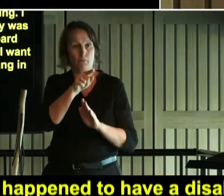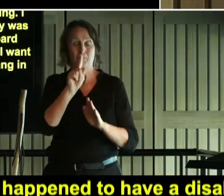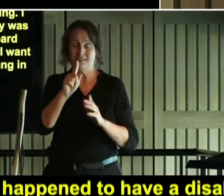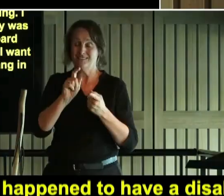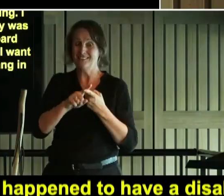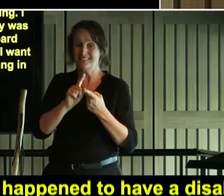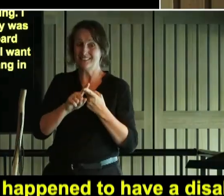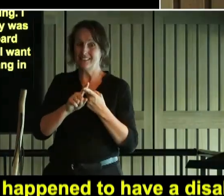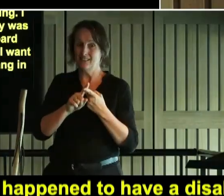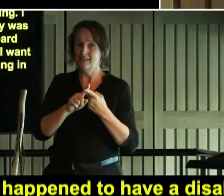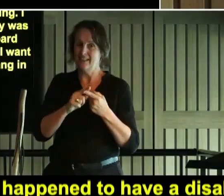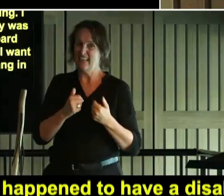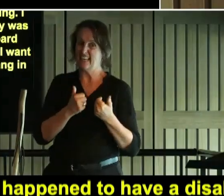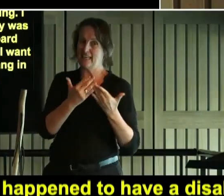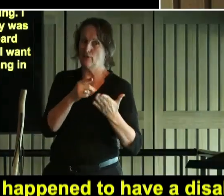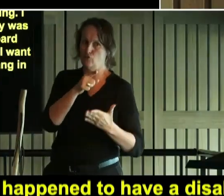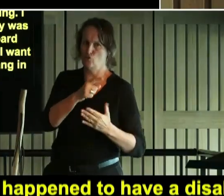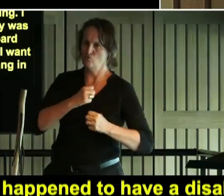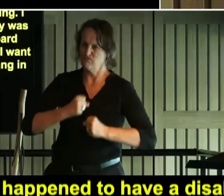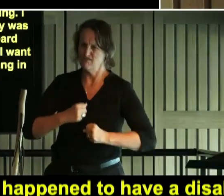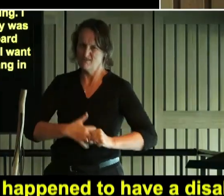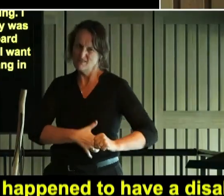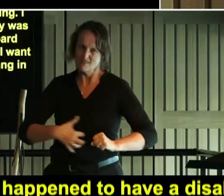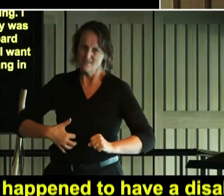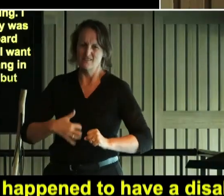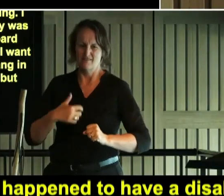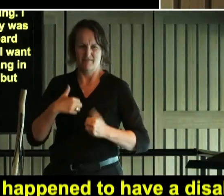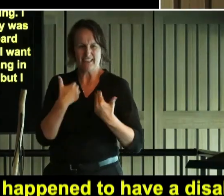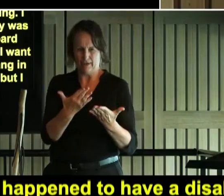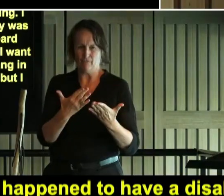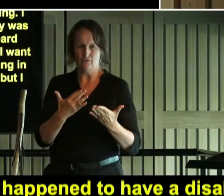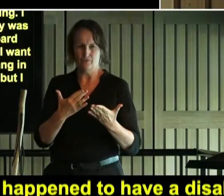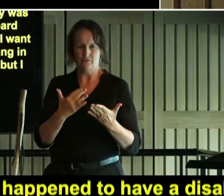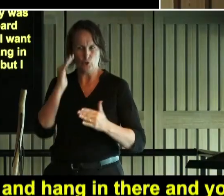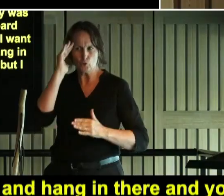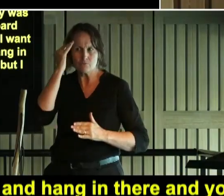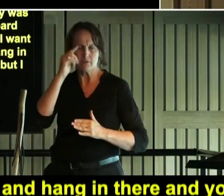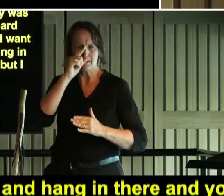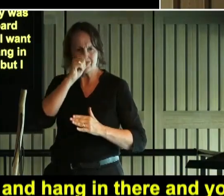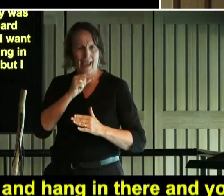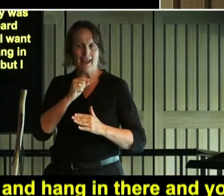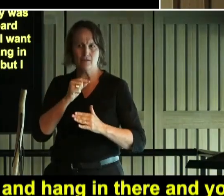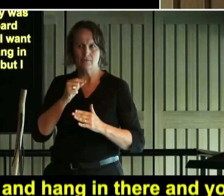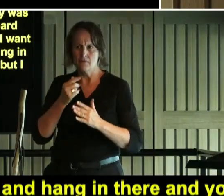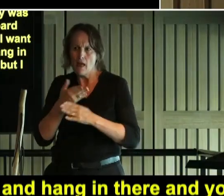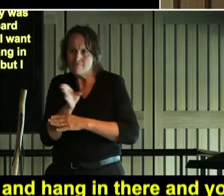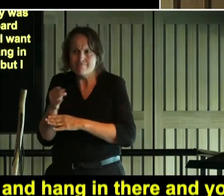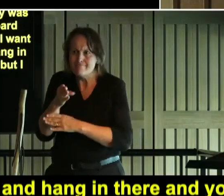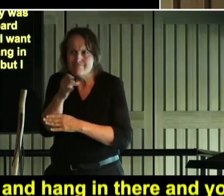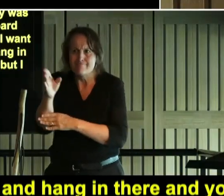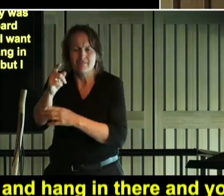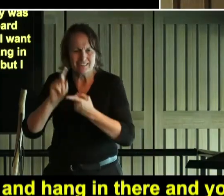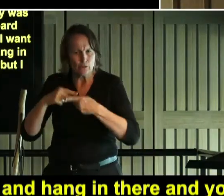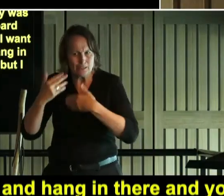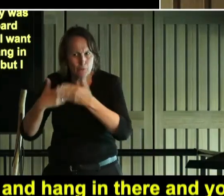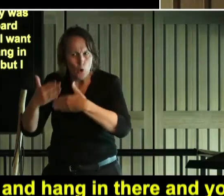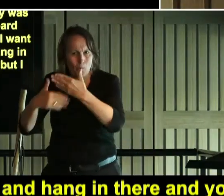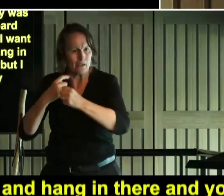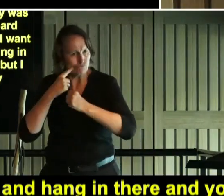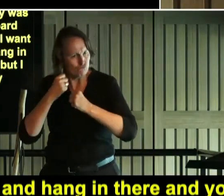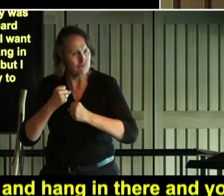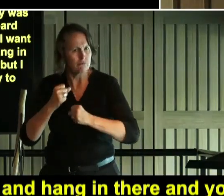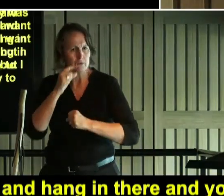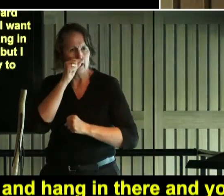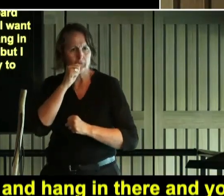I reckon it's give you the guts and the tenacity to navigate through a world and still hang in there and still come out